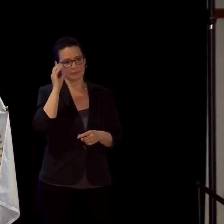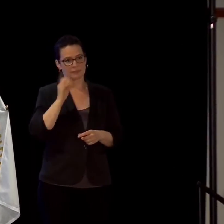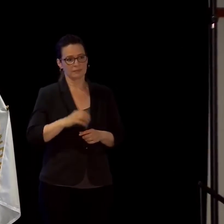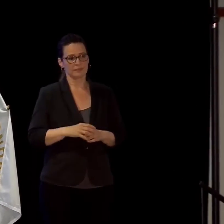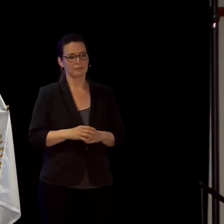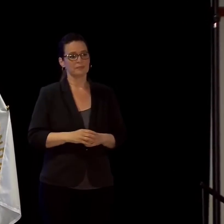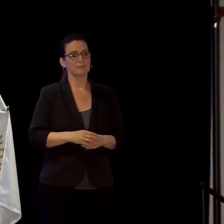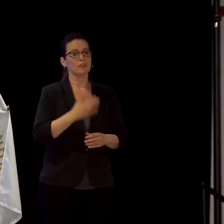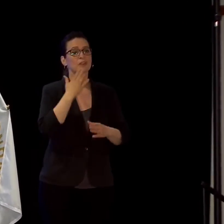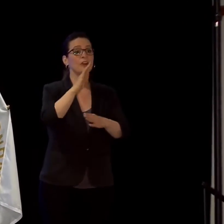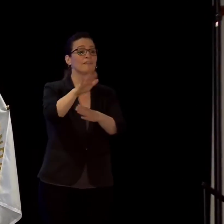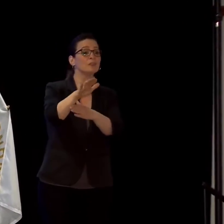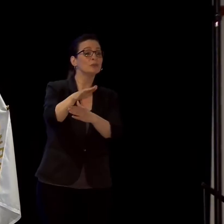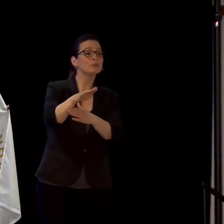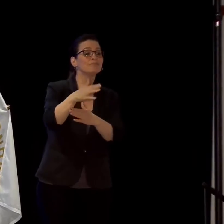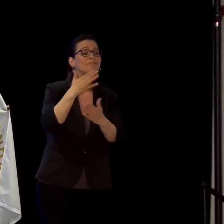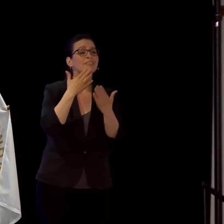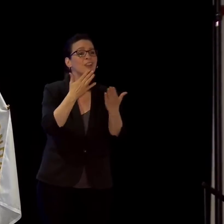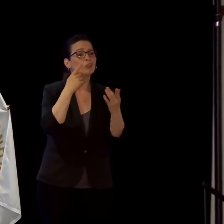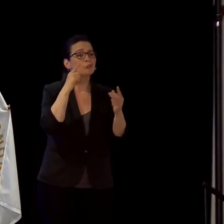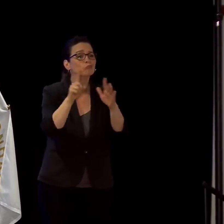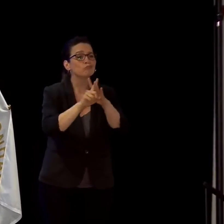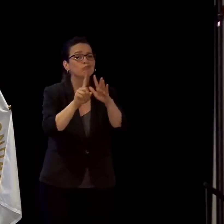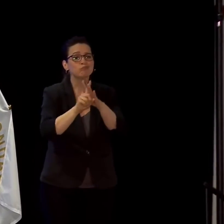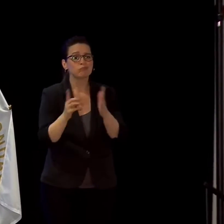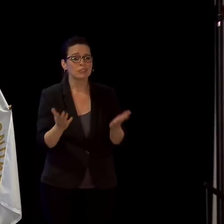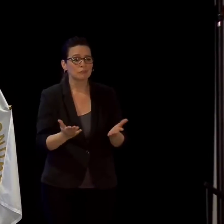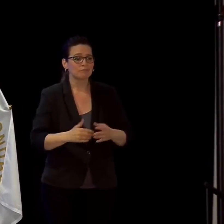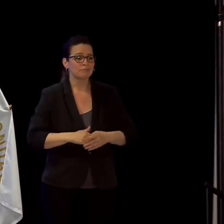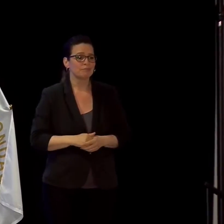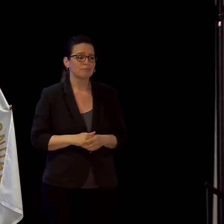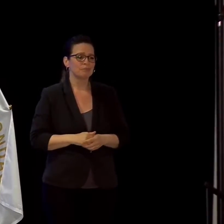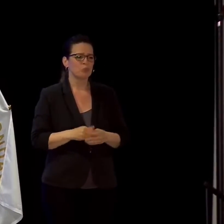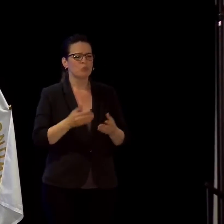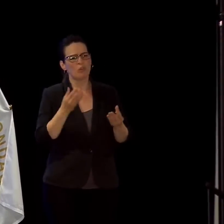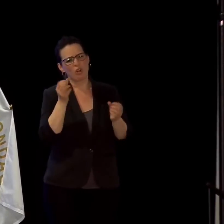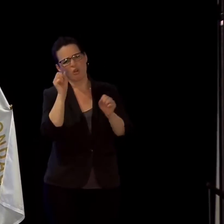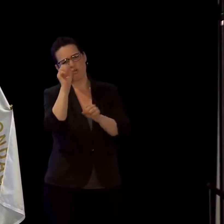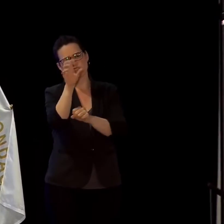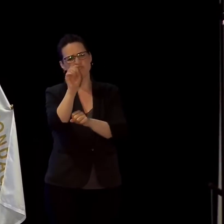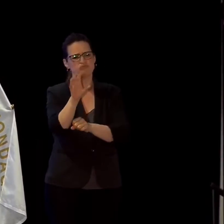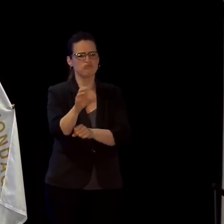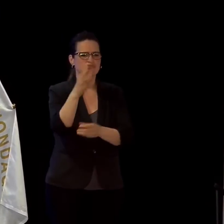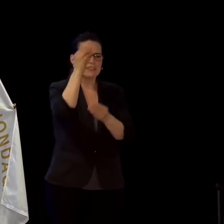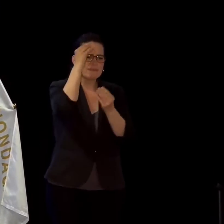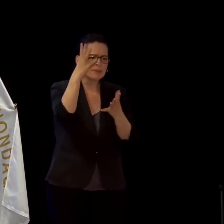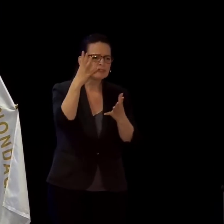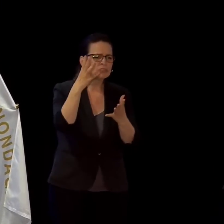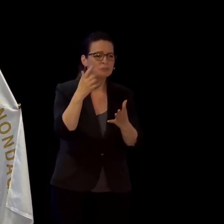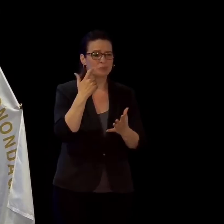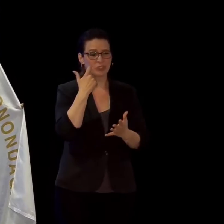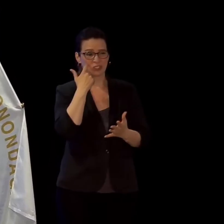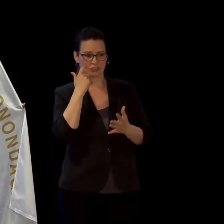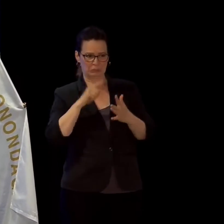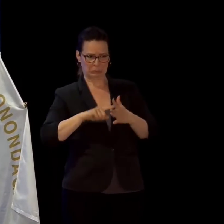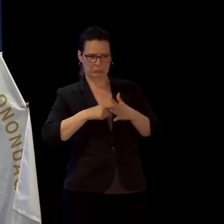Good afternoon. Thanks for being here. Go through some data, touch on a couple recent initiatives, and then take